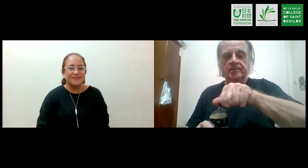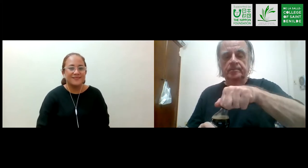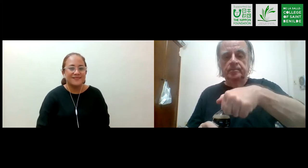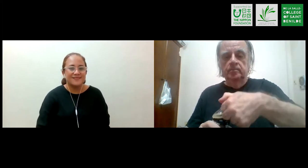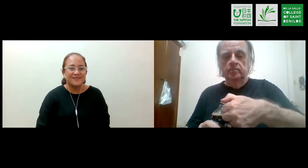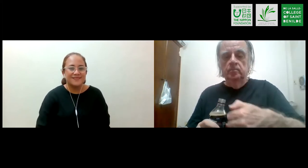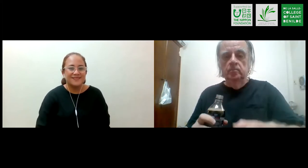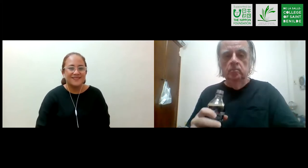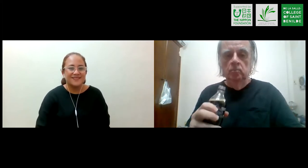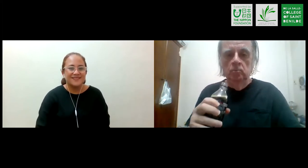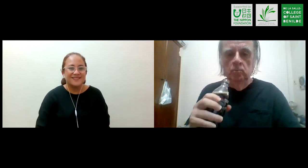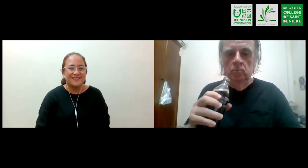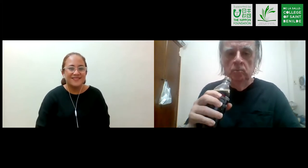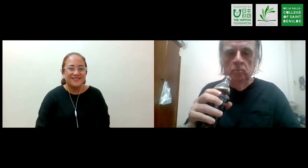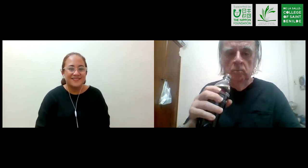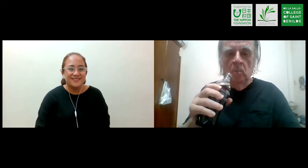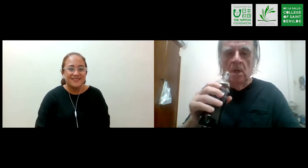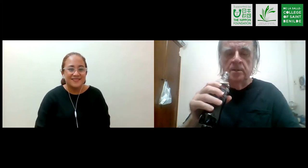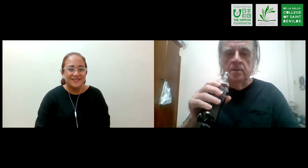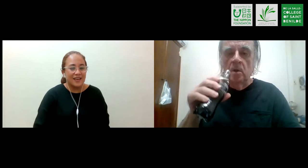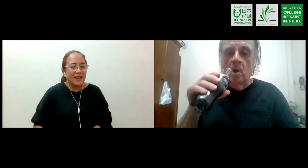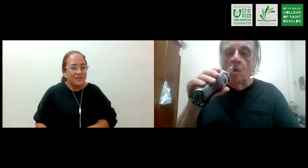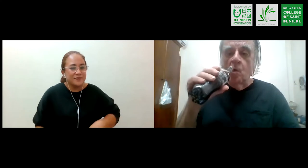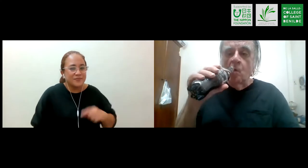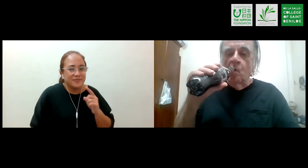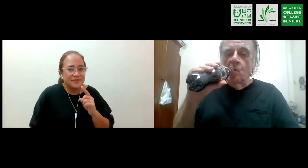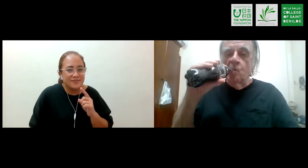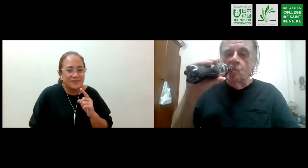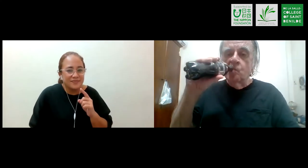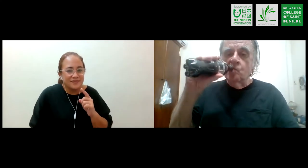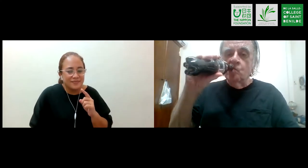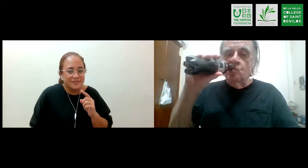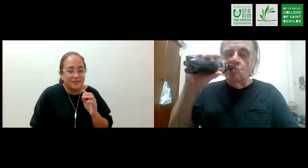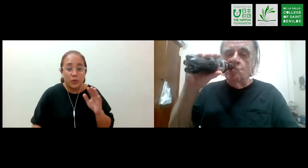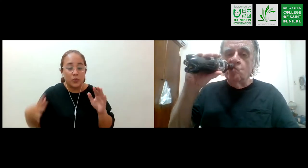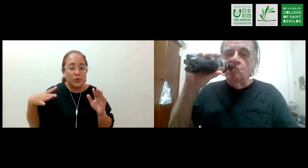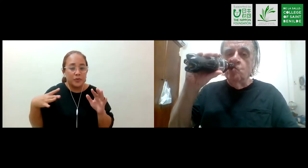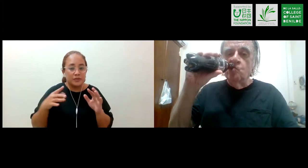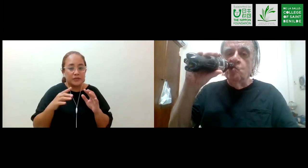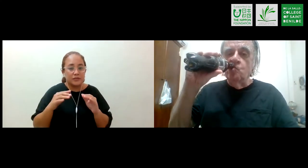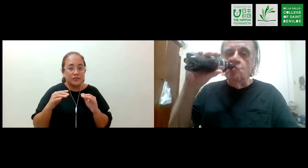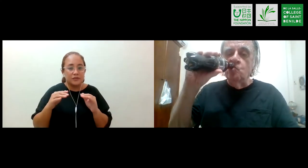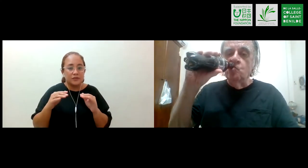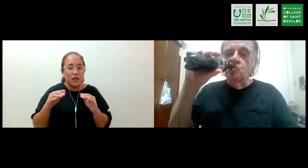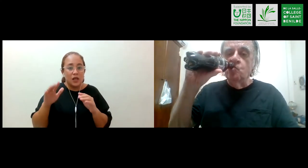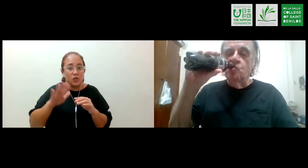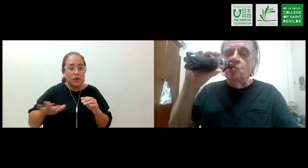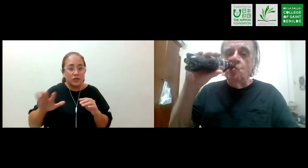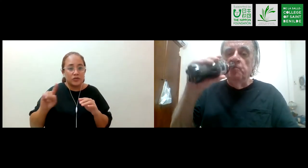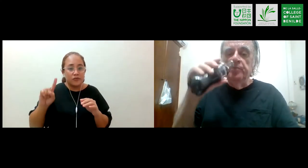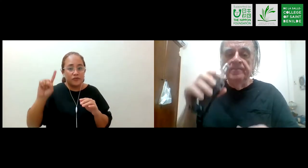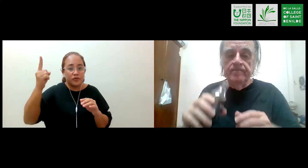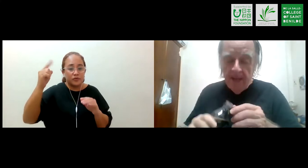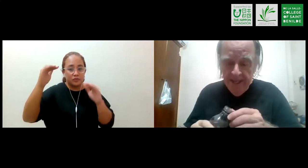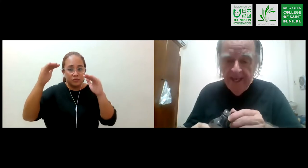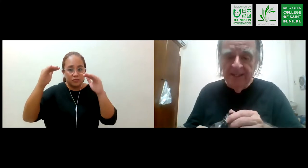Sorry, Dr. Whitty. This is the interpreter speaking, Yes. and the location also is the first position. If it's a